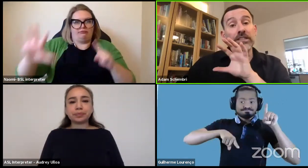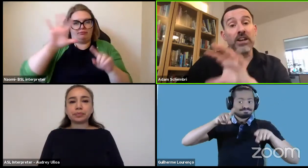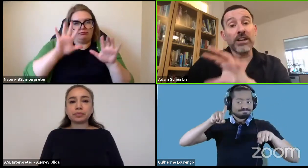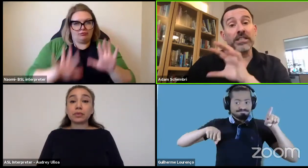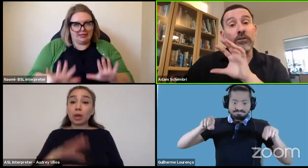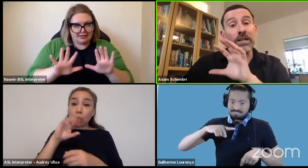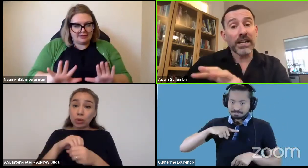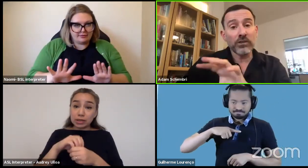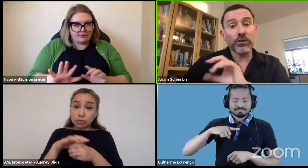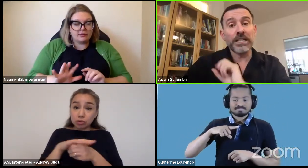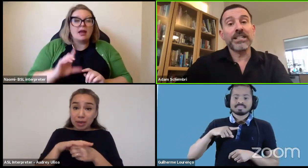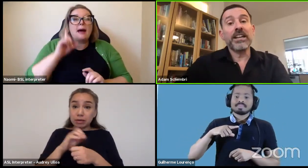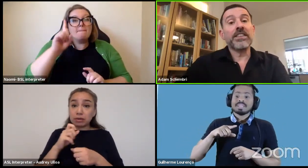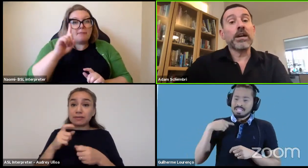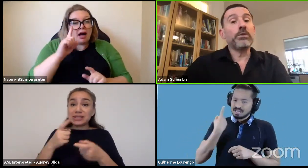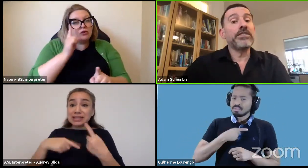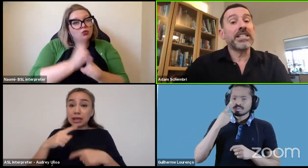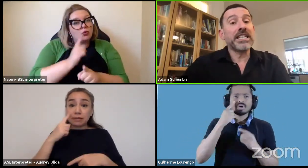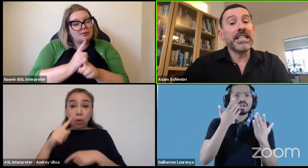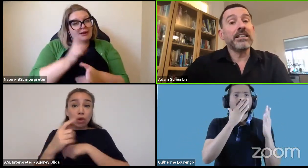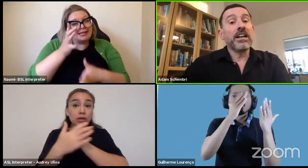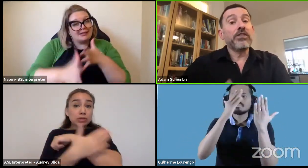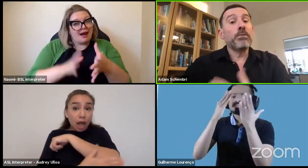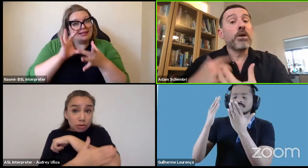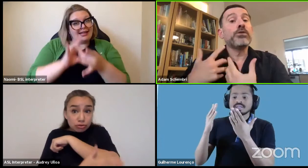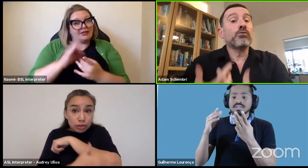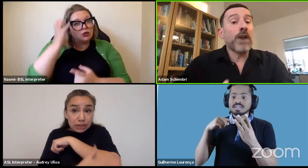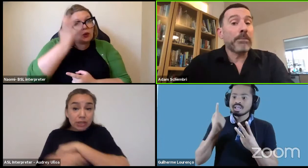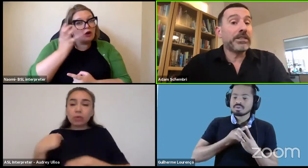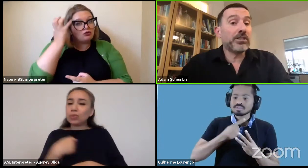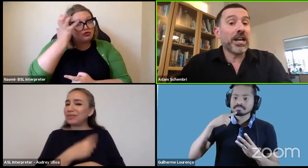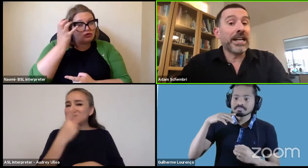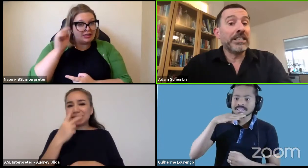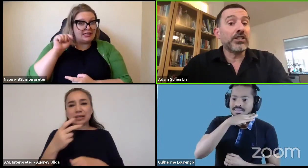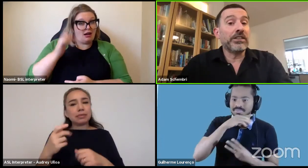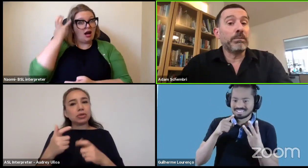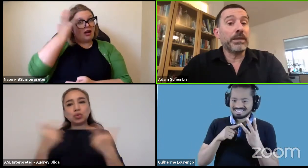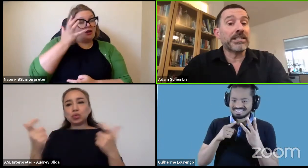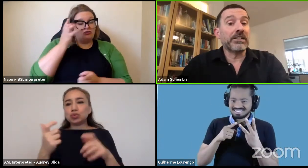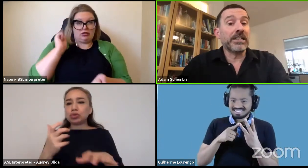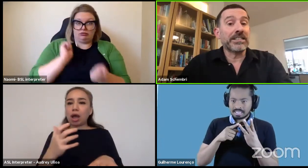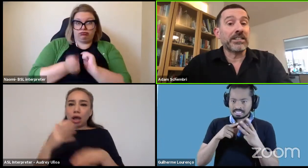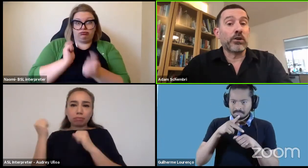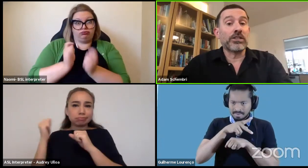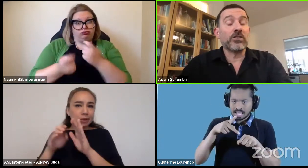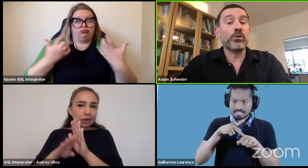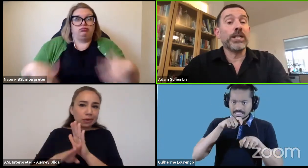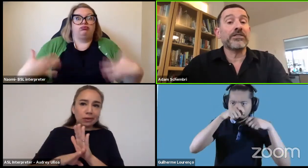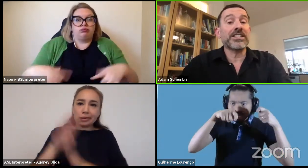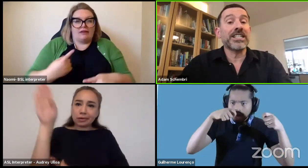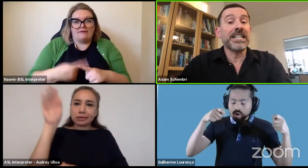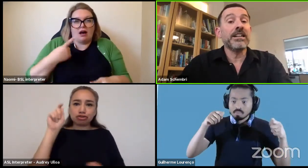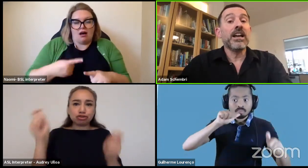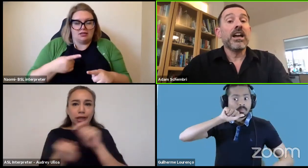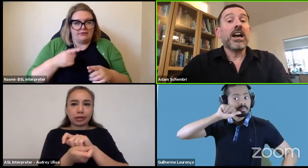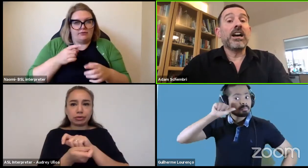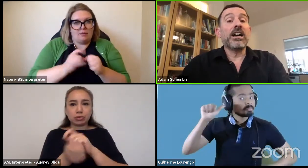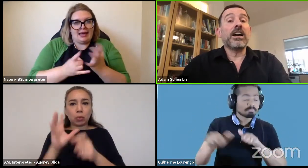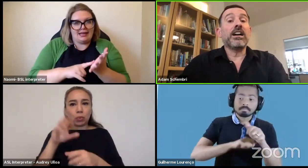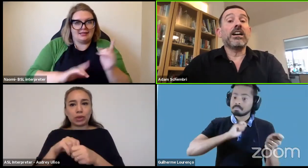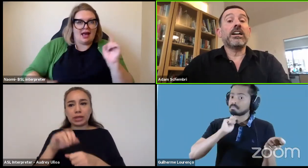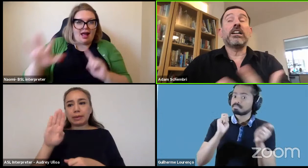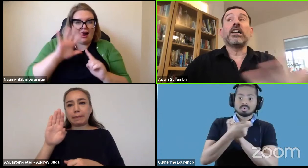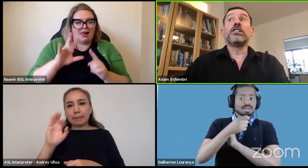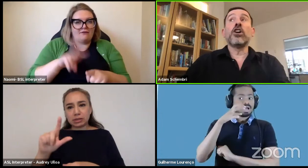of signs for countries that we've seen the most rapid change in the BSL lexicon. So we have seen